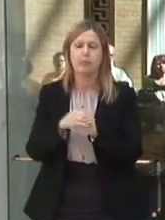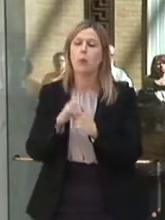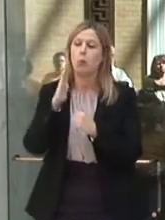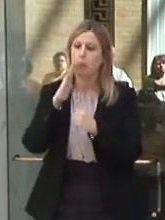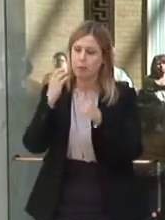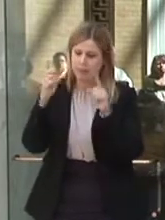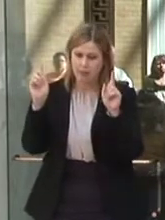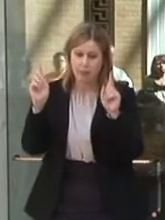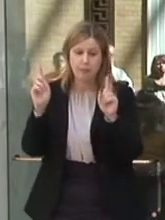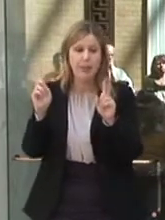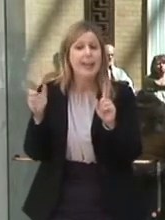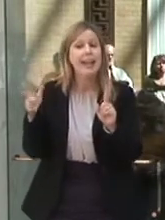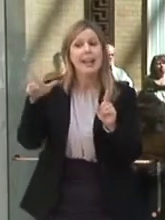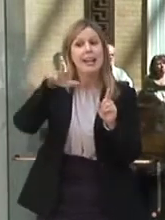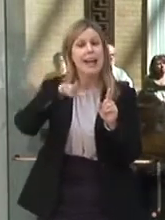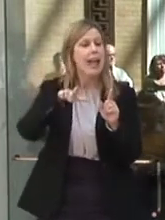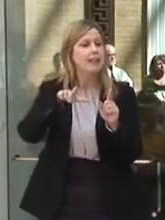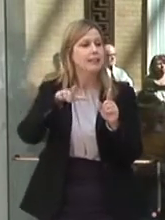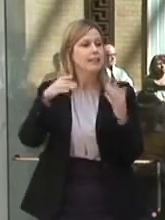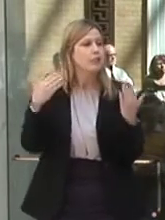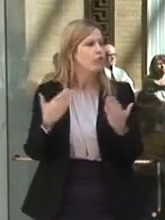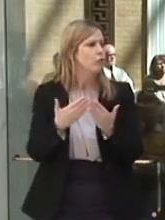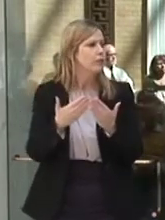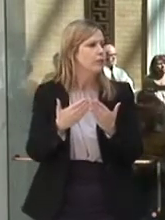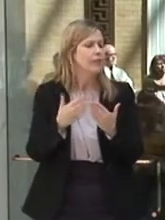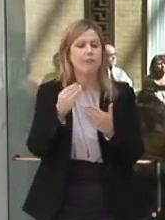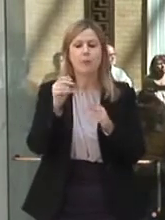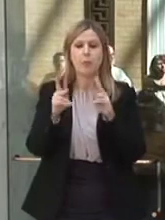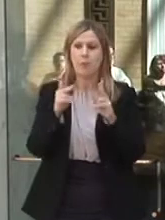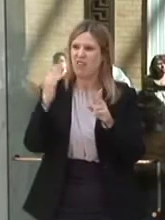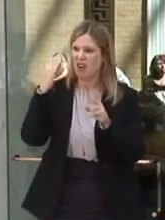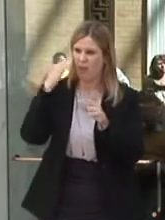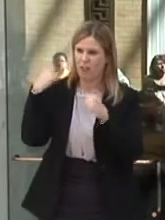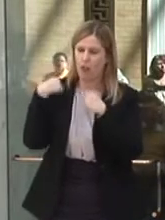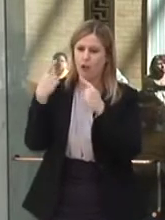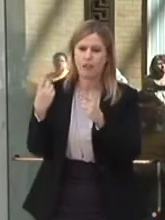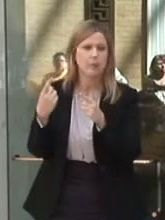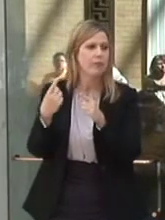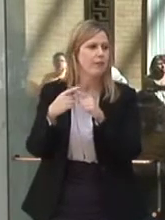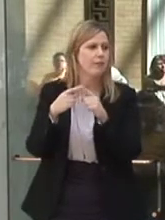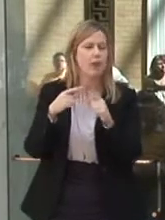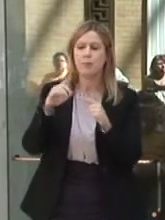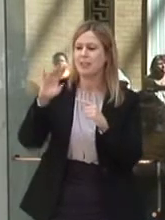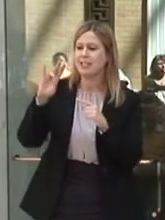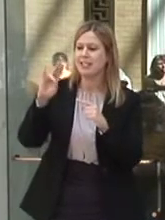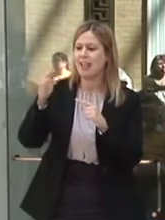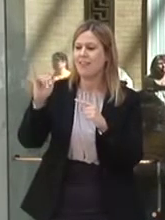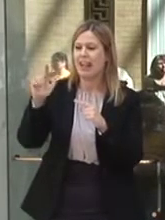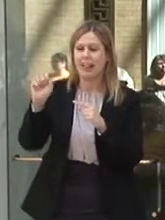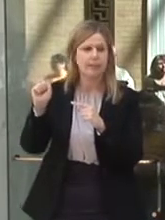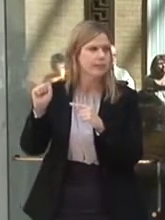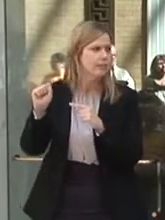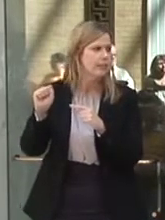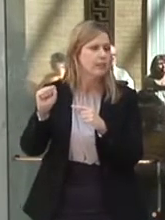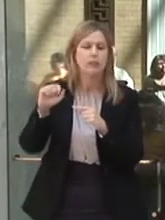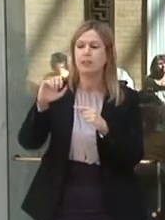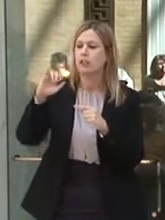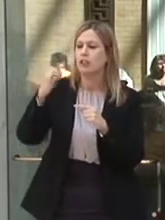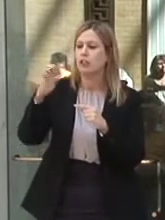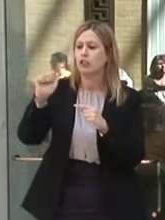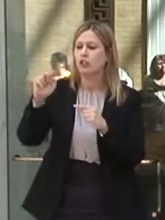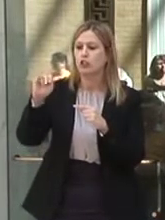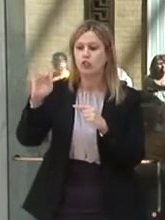successful. With that, I'd like to introduce a couple of people I've known for a while from the Seven Hills Foundation, Jean and Karen